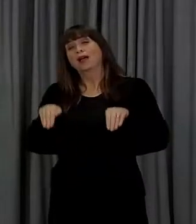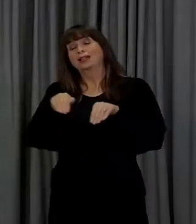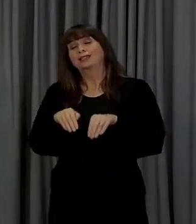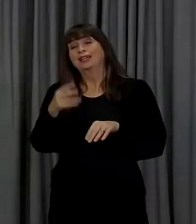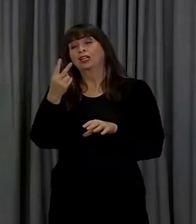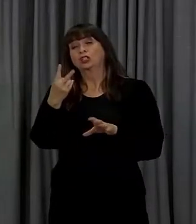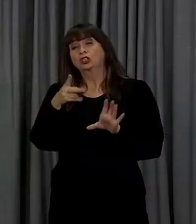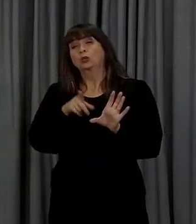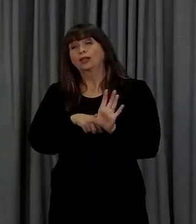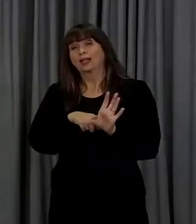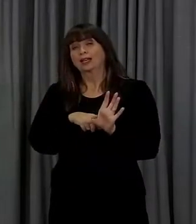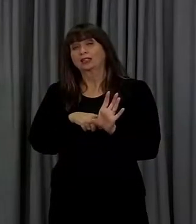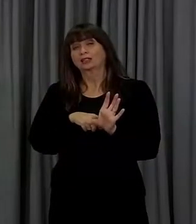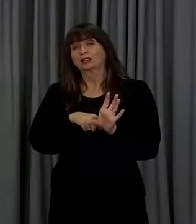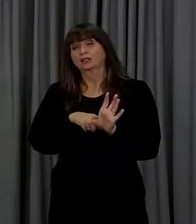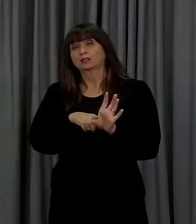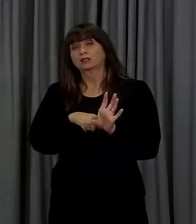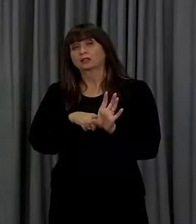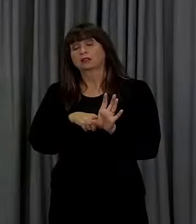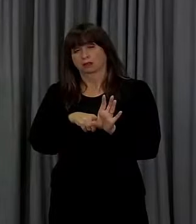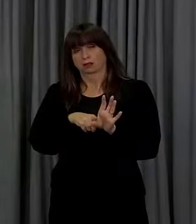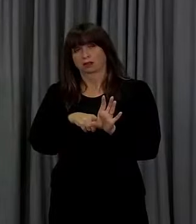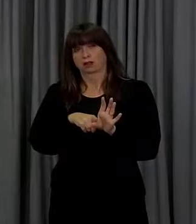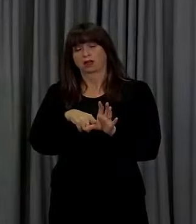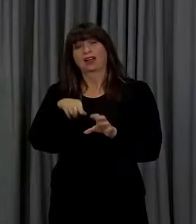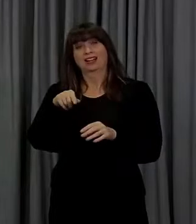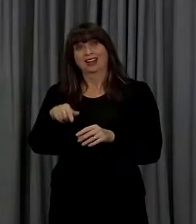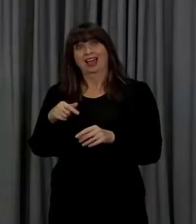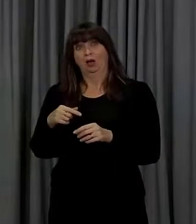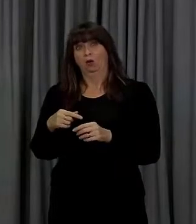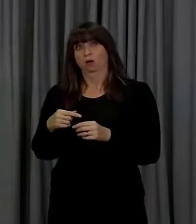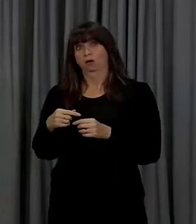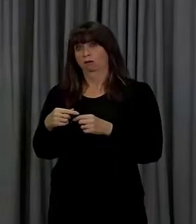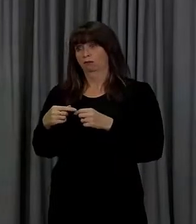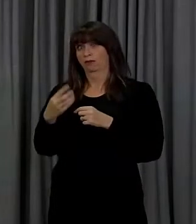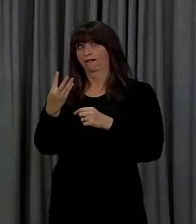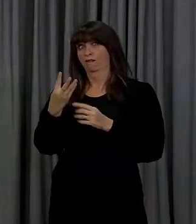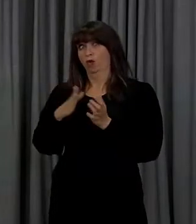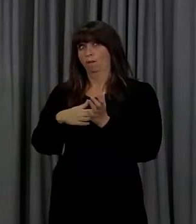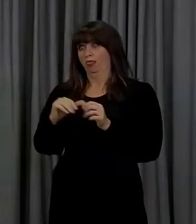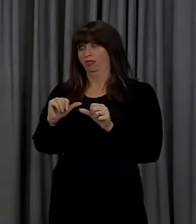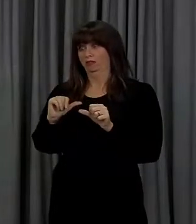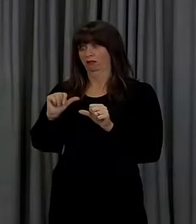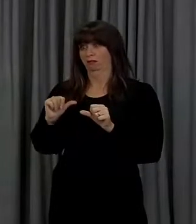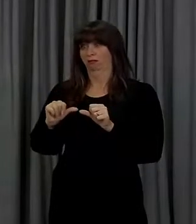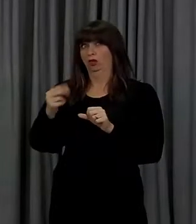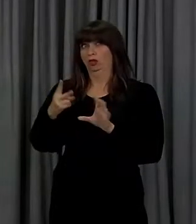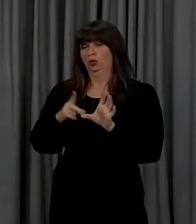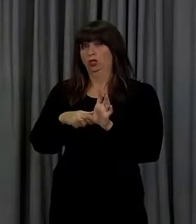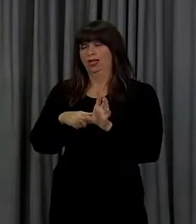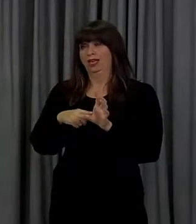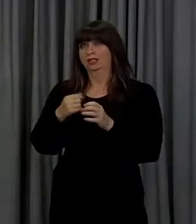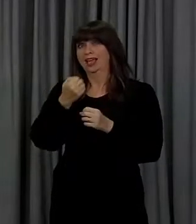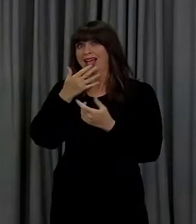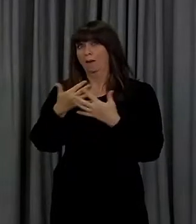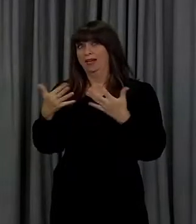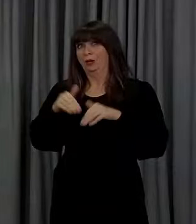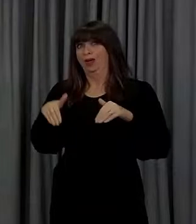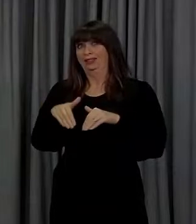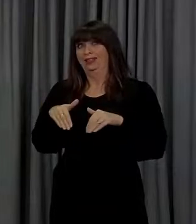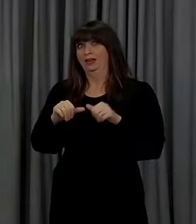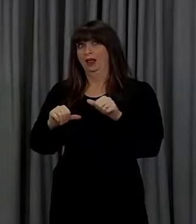the rates are going down. So we've had the 4th month in succession now where we've seen the 2-year waiting list going down. So